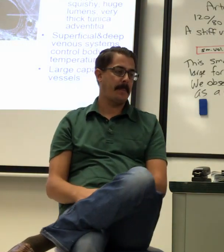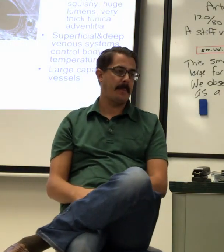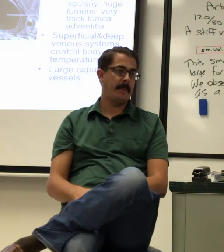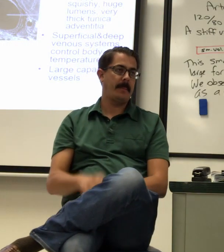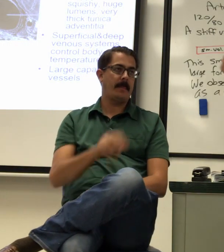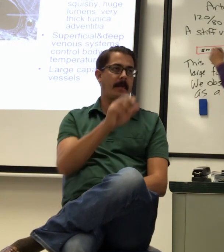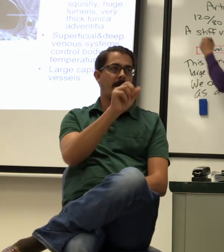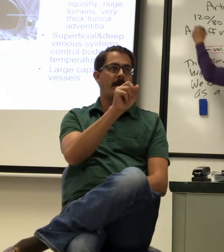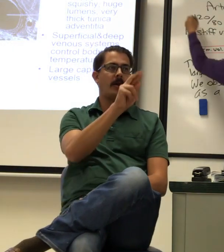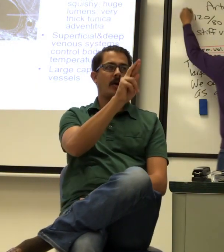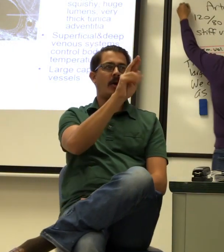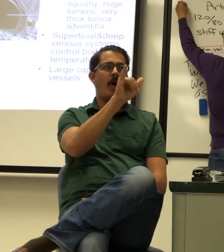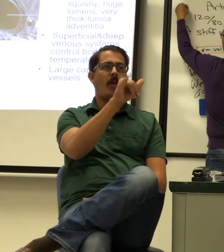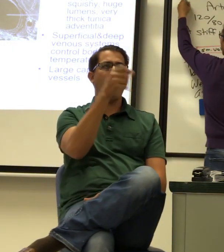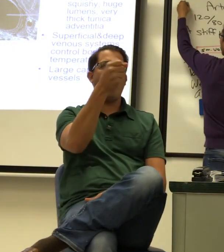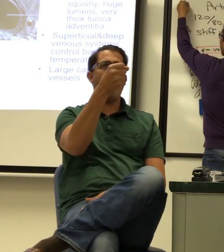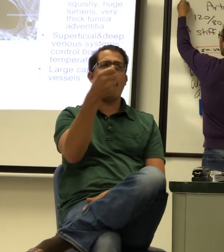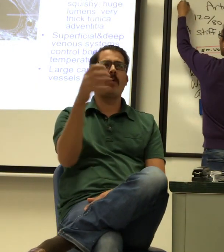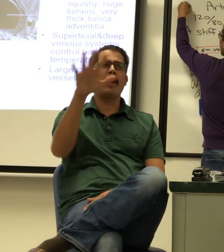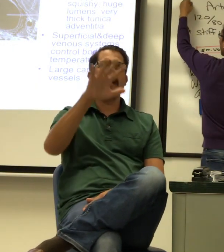Arteries hold about 15%